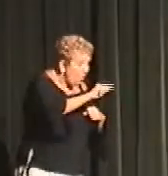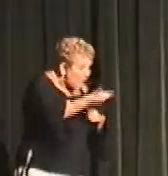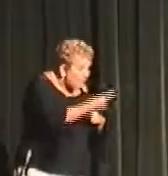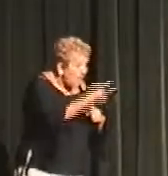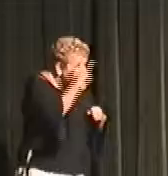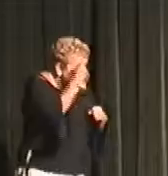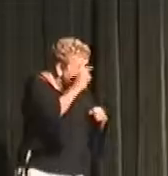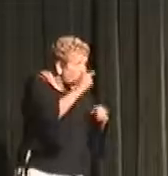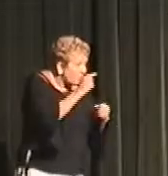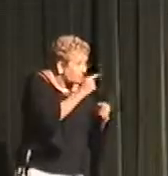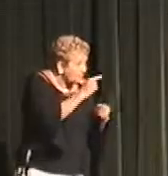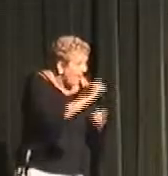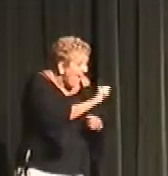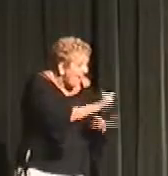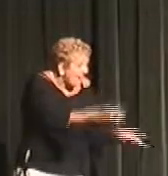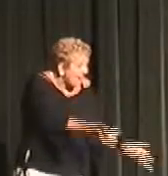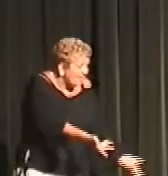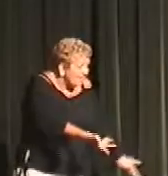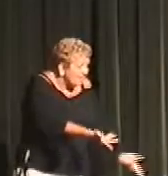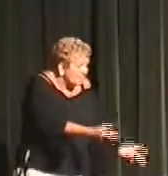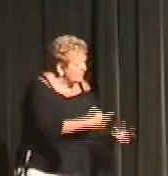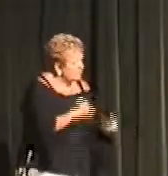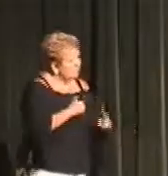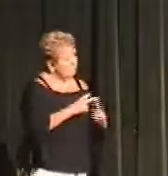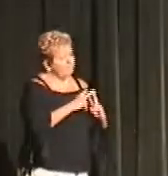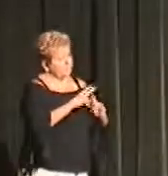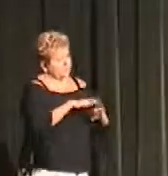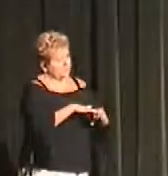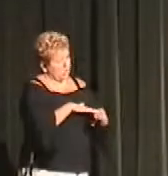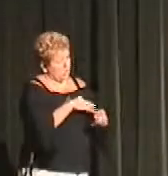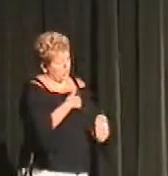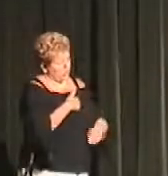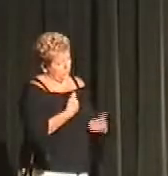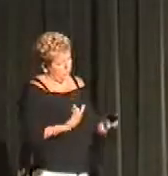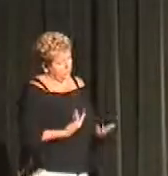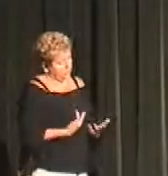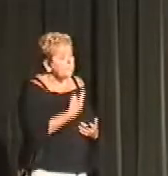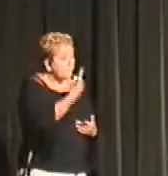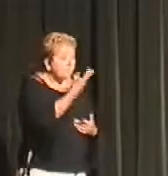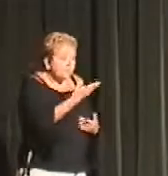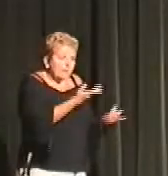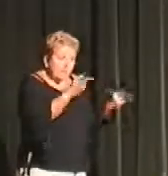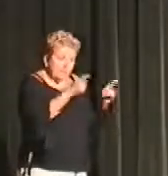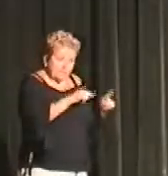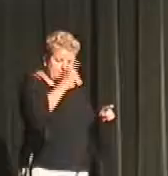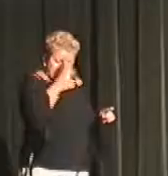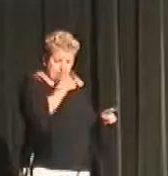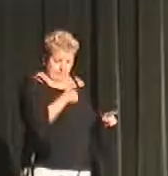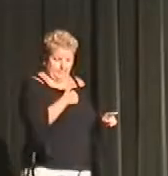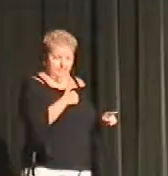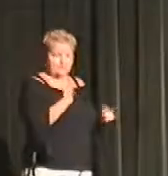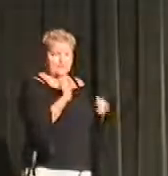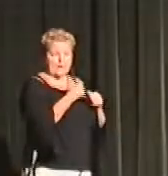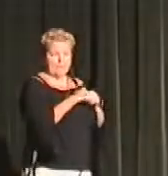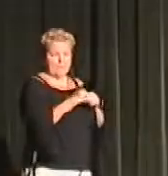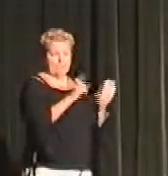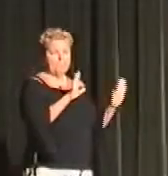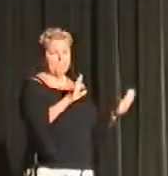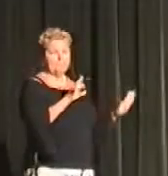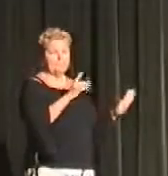slow. But, you know, one of the things that happened for me is that, you know, I can remember, I'll tell you a couple of little stories